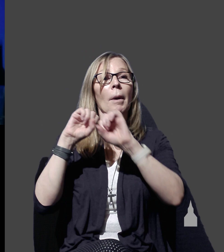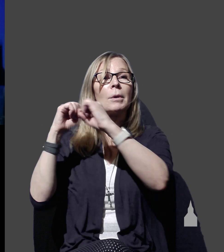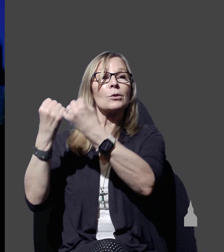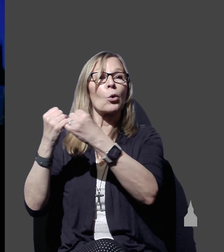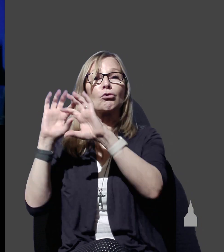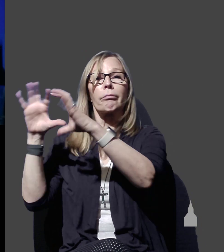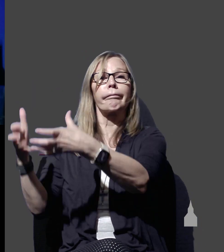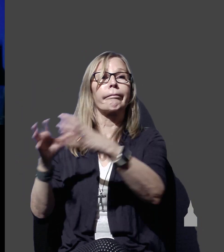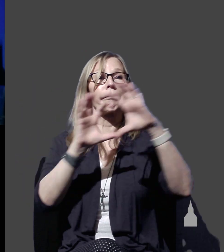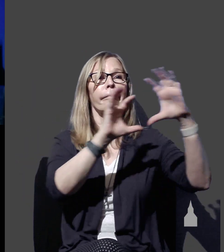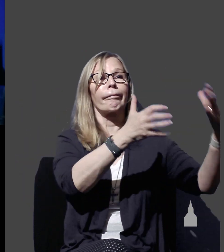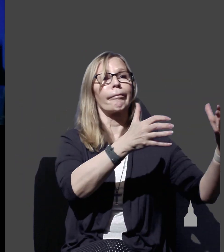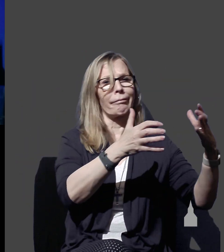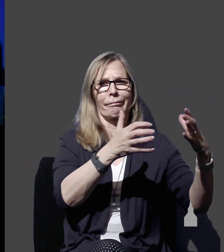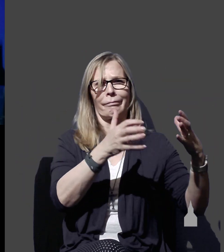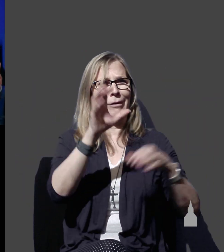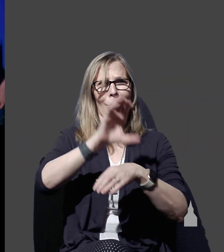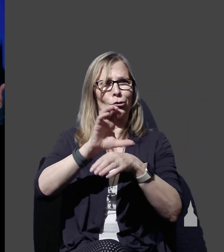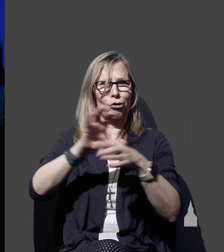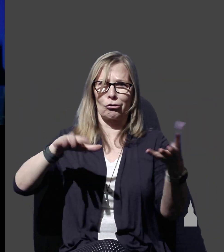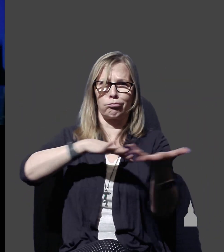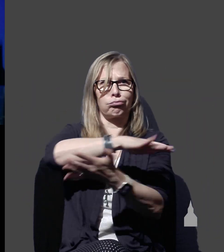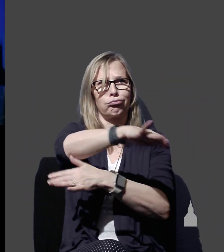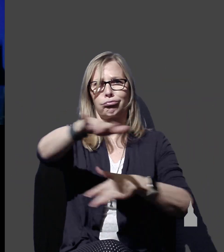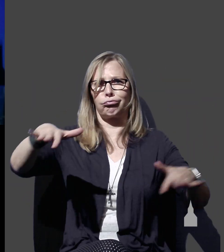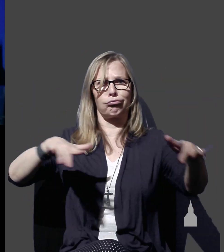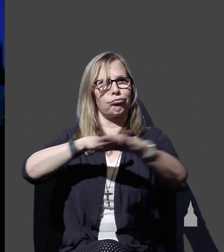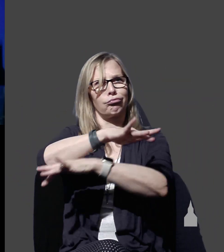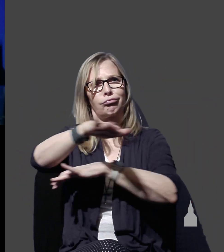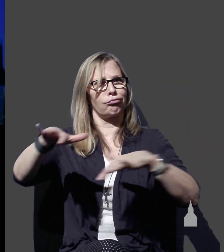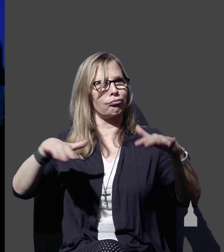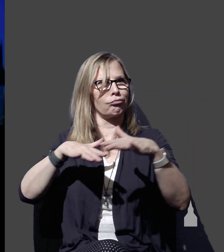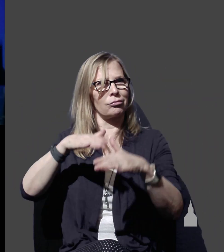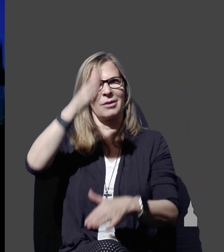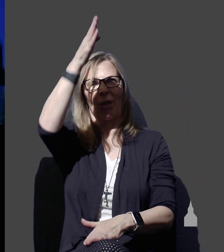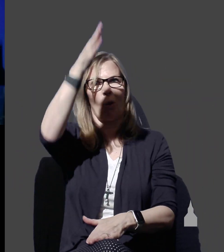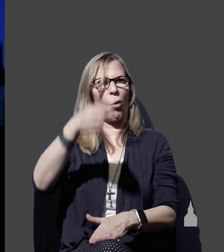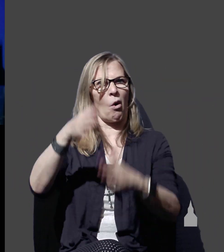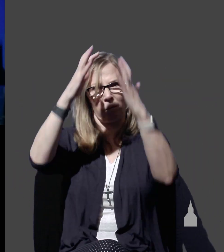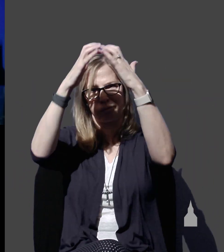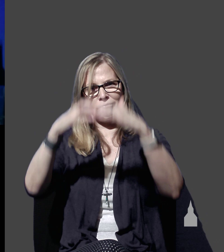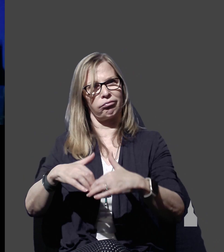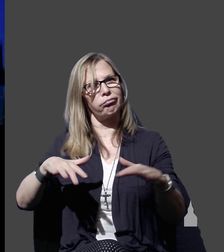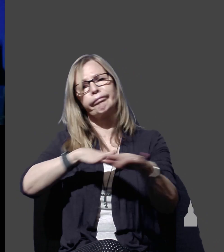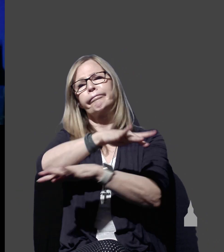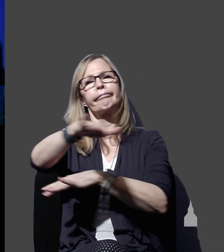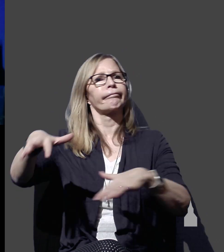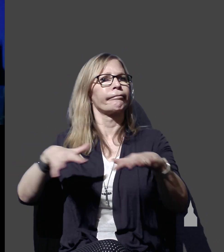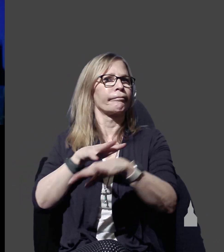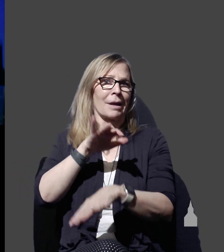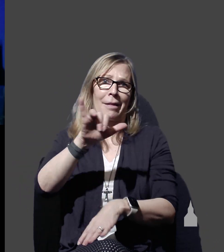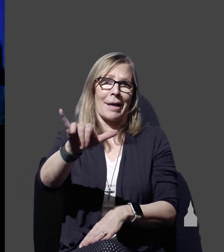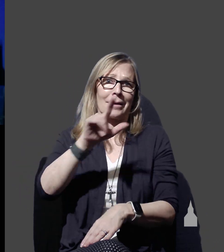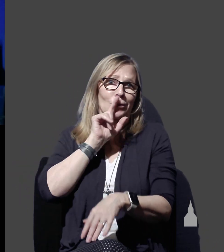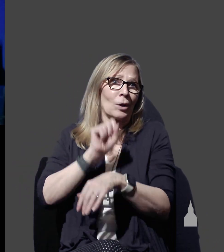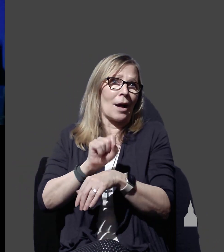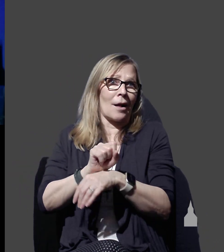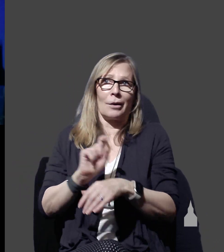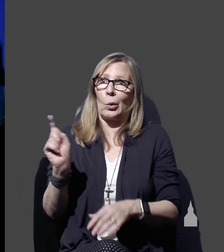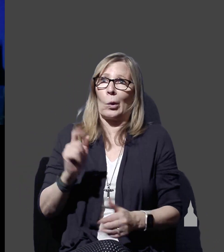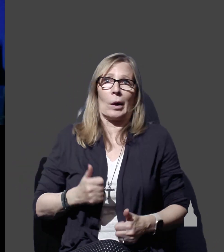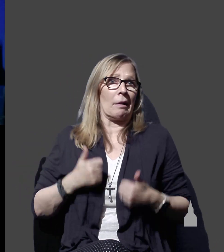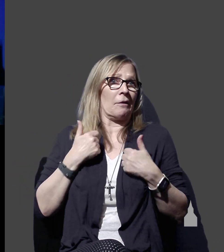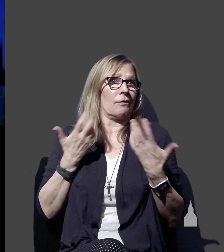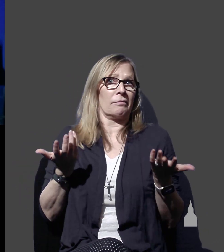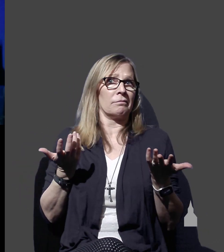And the Bible doesn't try and deal with whether slavery is good, bad, or otherwise. It just accepts it as this is the reality in which we